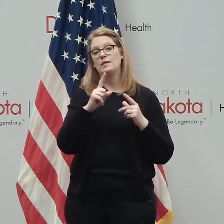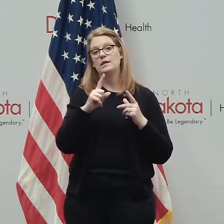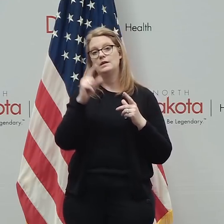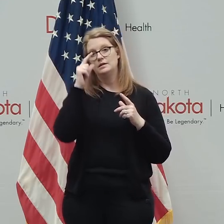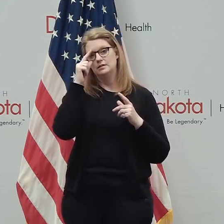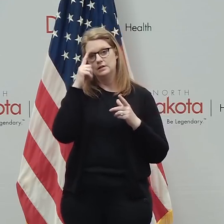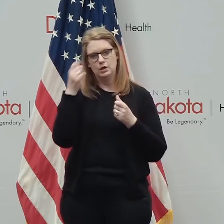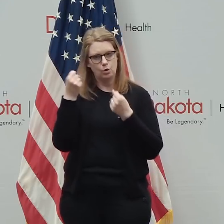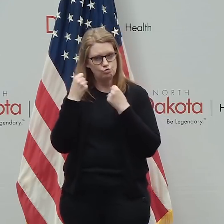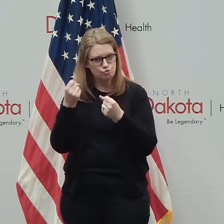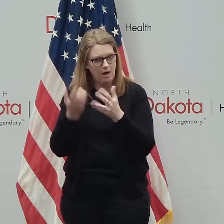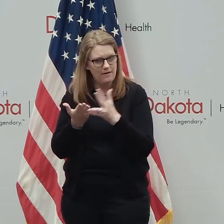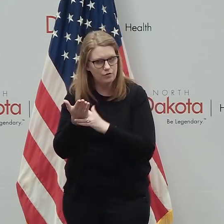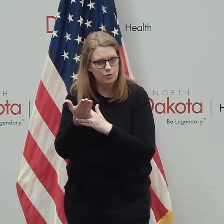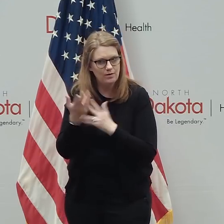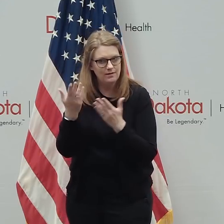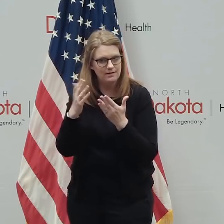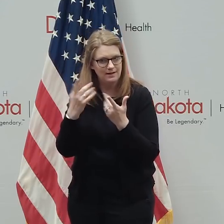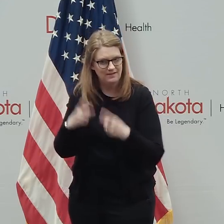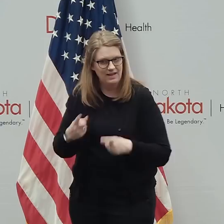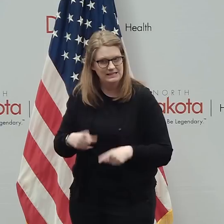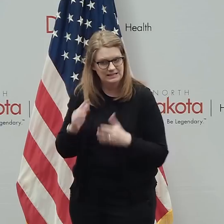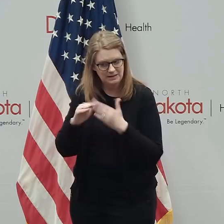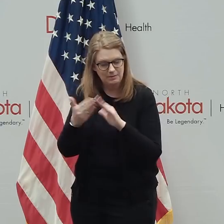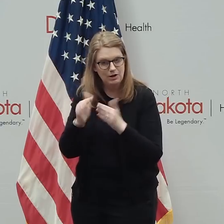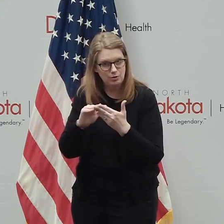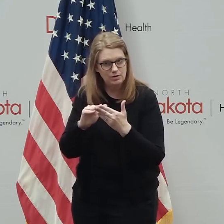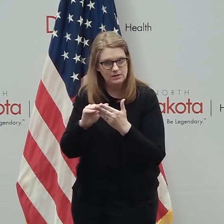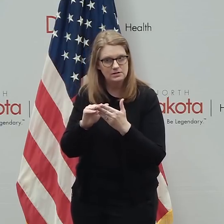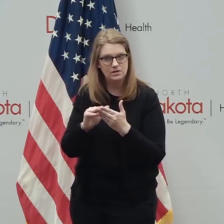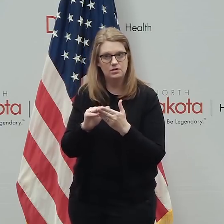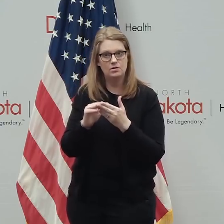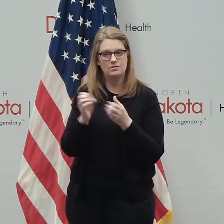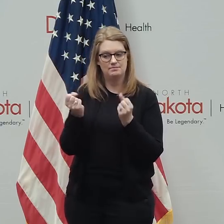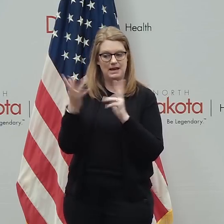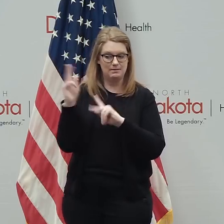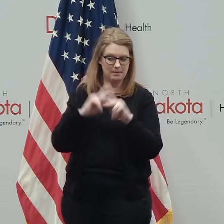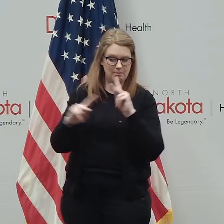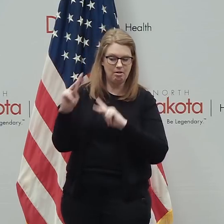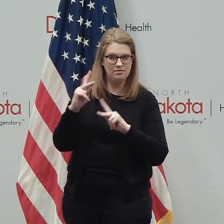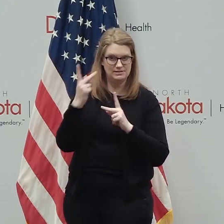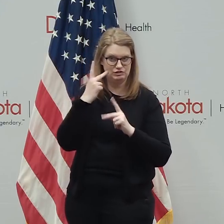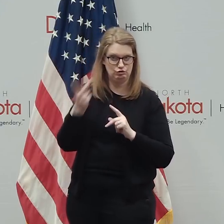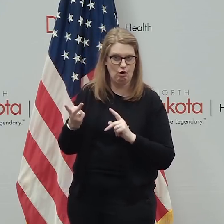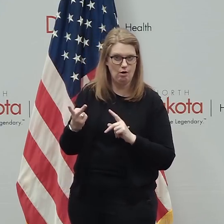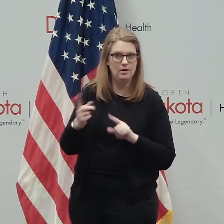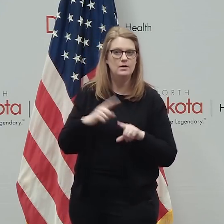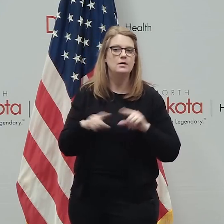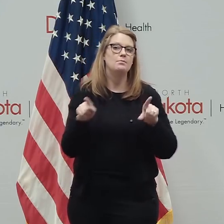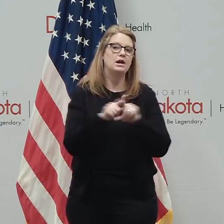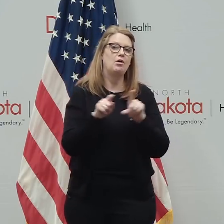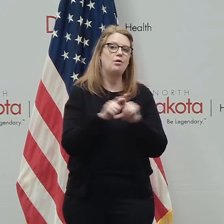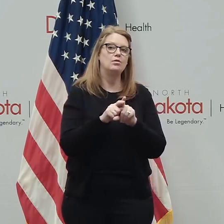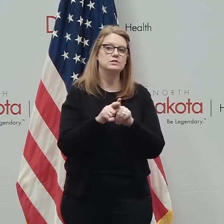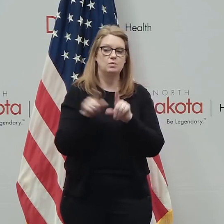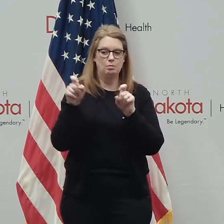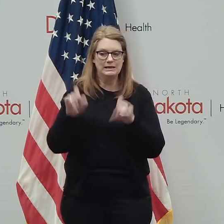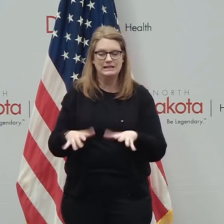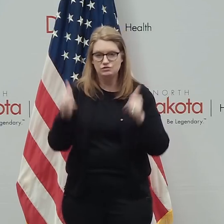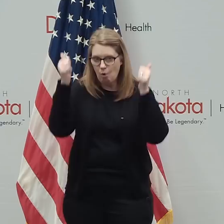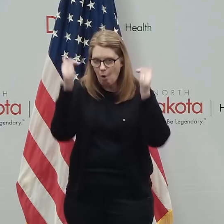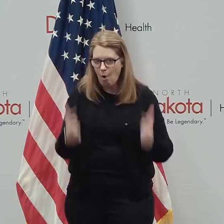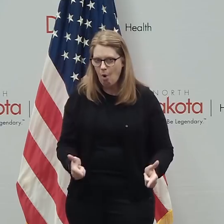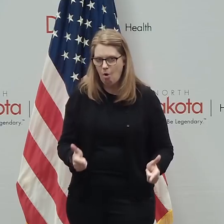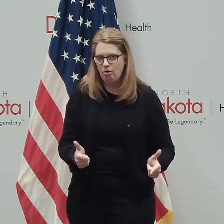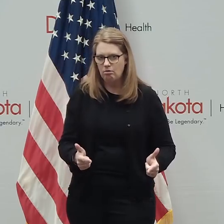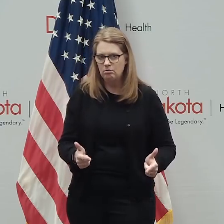were holding drive-through events in communities, because that got a lot of publicity and a lot of coverage. But we're continuing to charge ahead with all of our